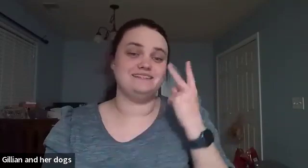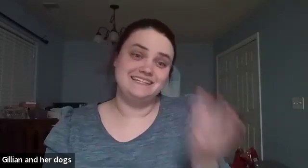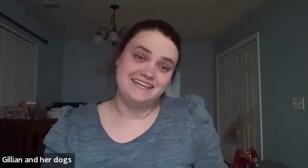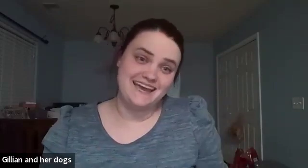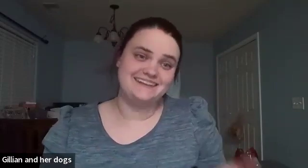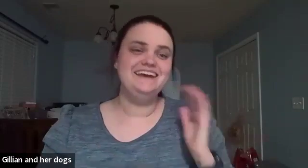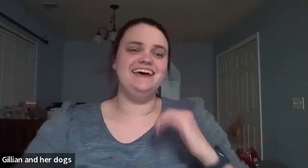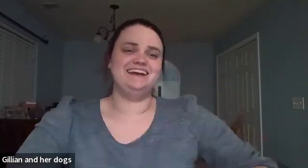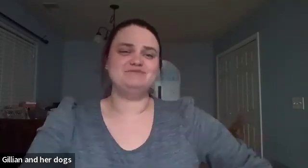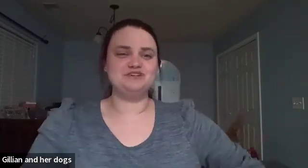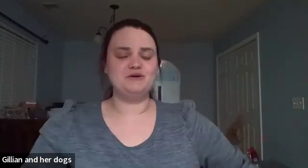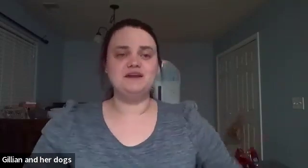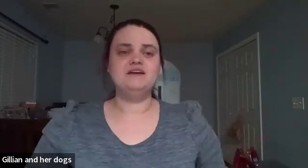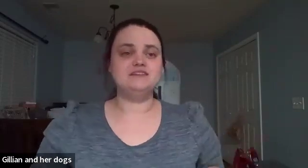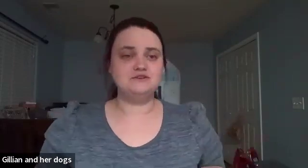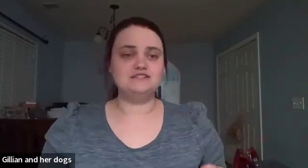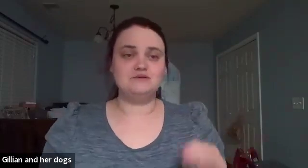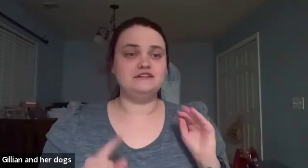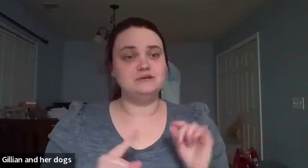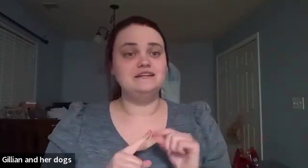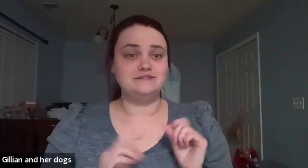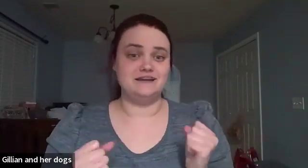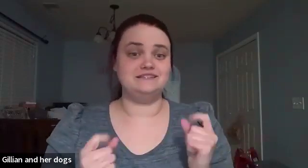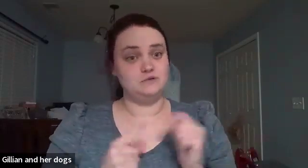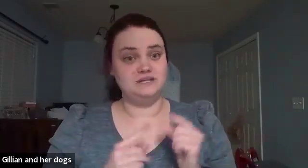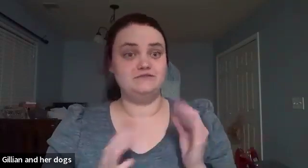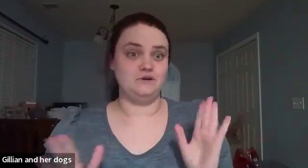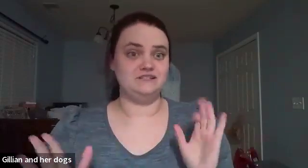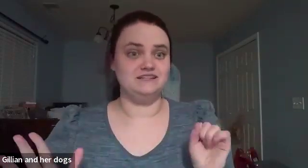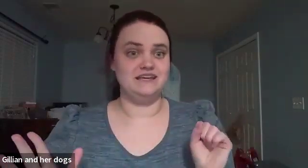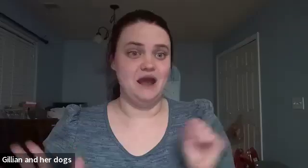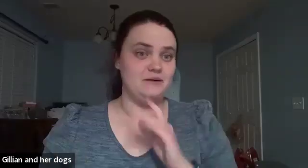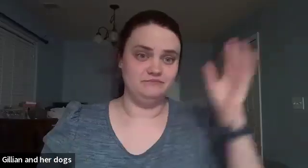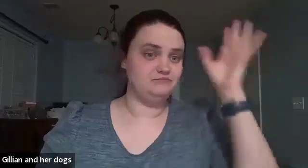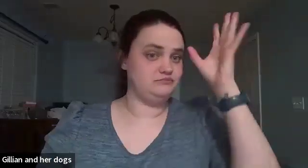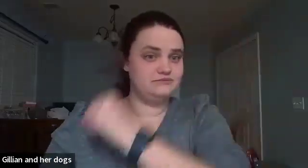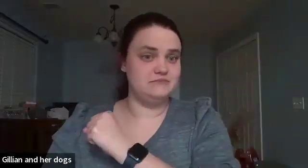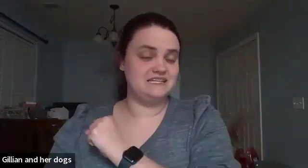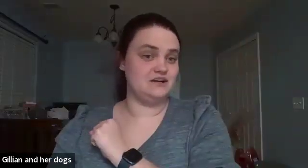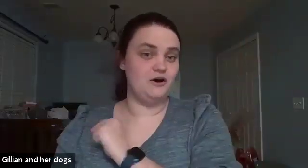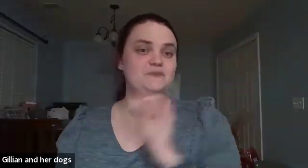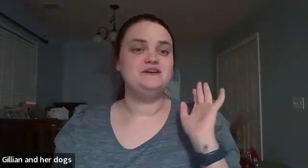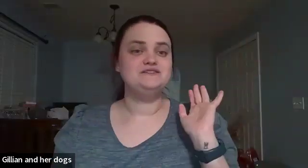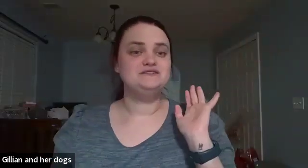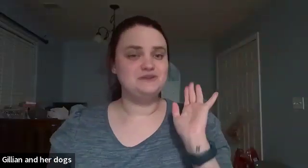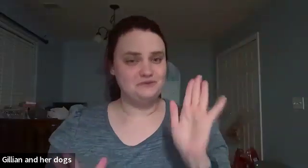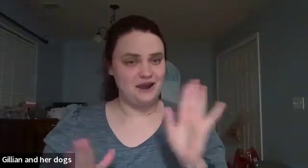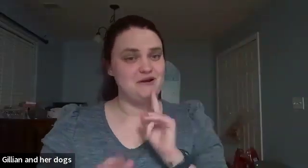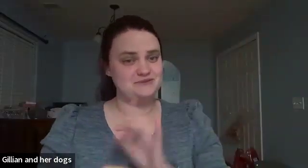not seen yet. And I'm sure you're going, this girl's throwing like 20 different signs and 20 different words at us, and I'm missing it all. Don't worry, I promise.